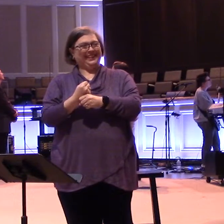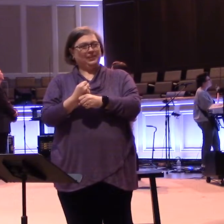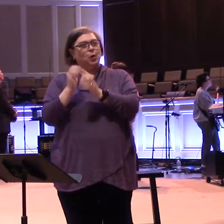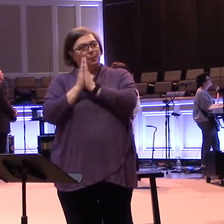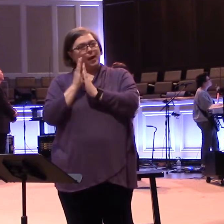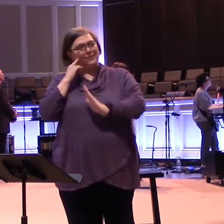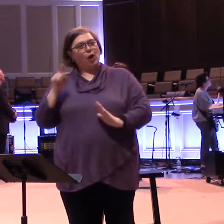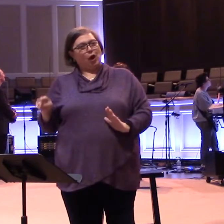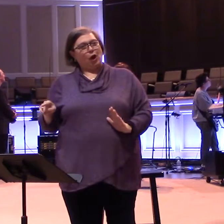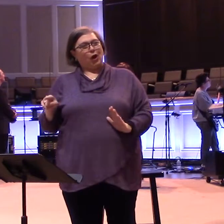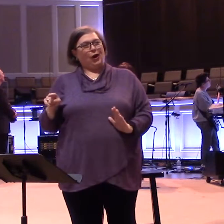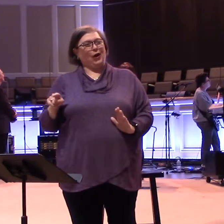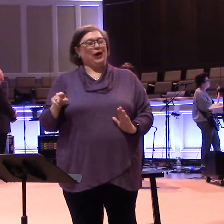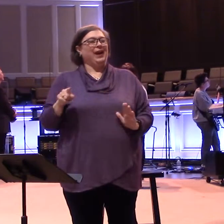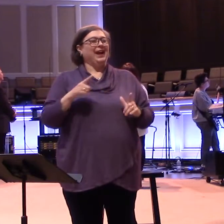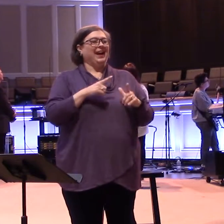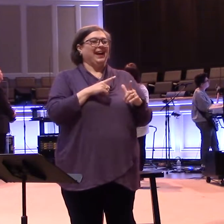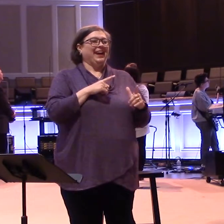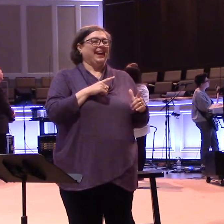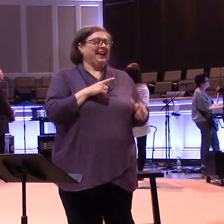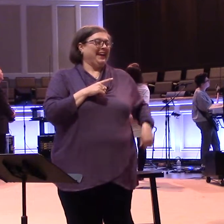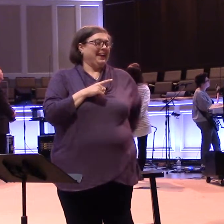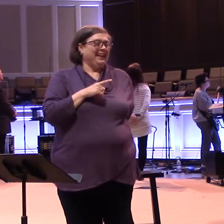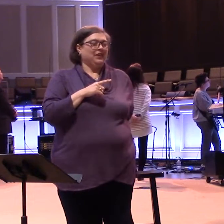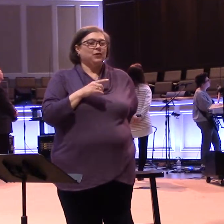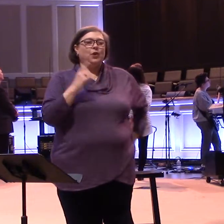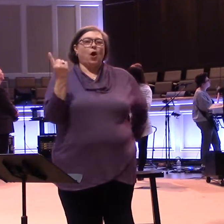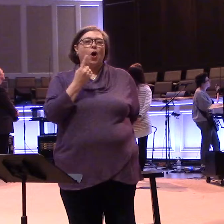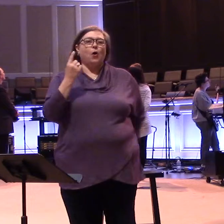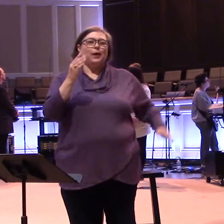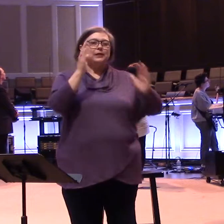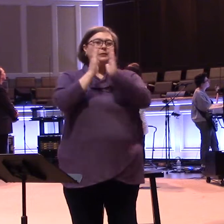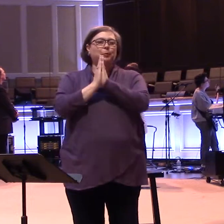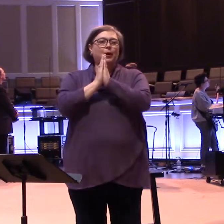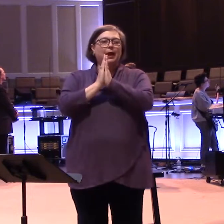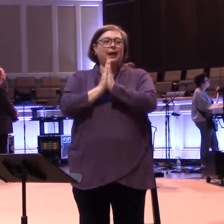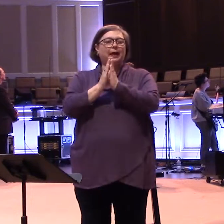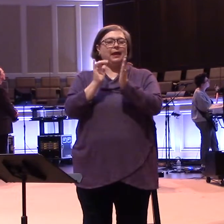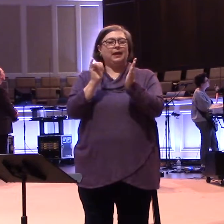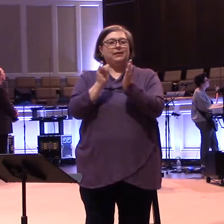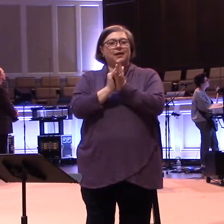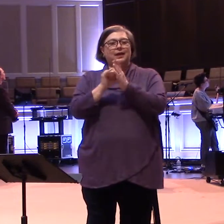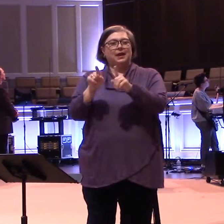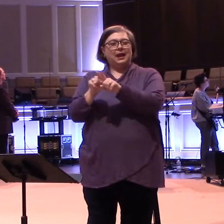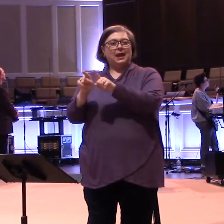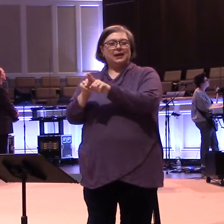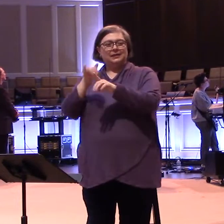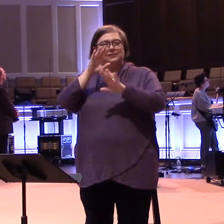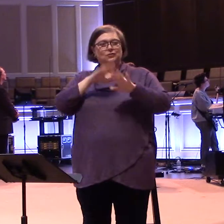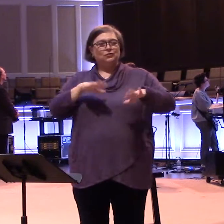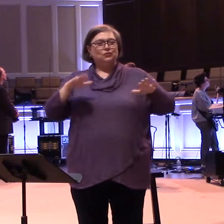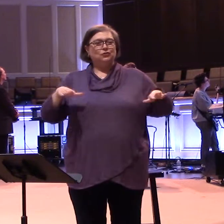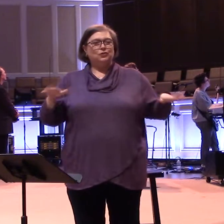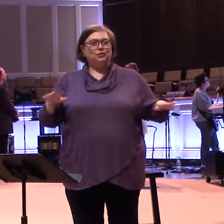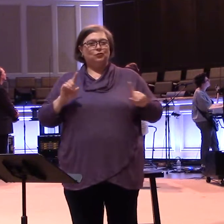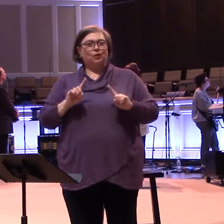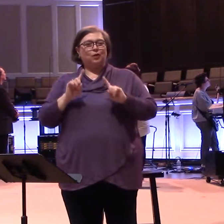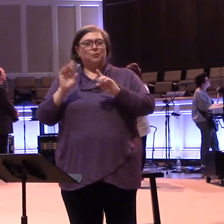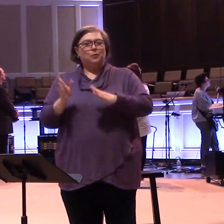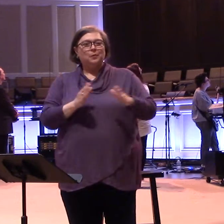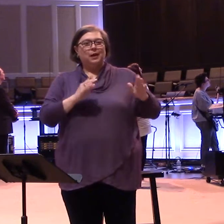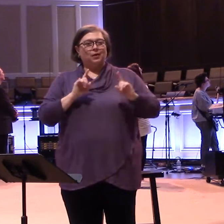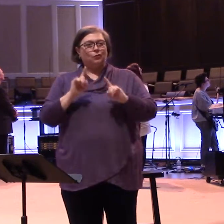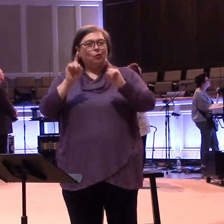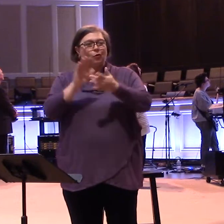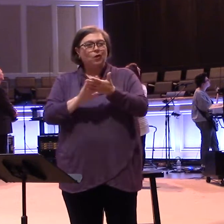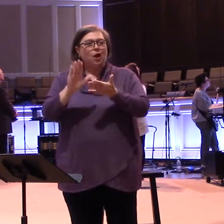when kids go off to college, you always hope and pray that they're rooted in a strong foundation, and we hope and pray that Allie is, and this step forward is